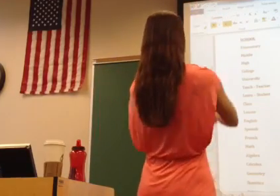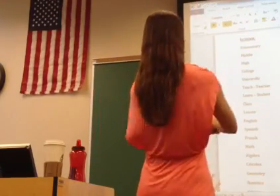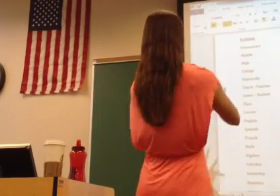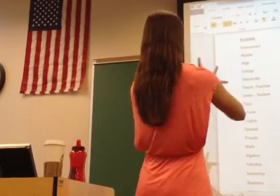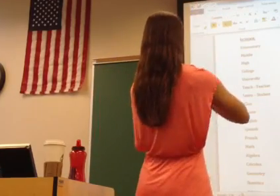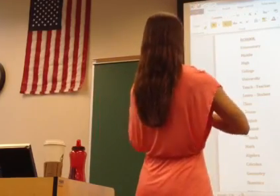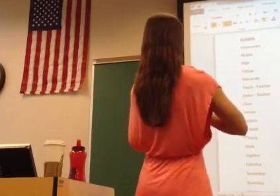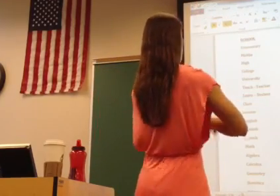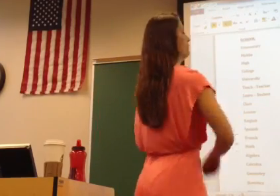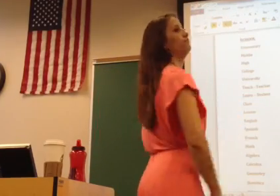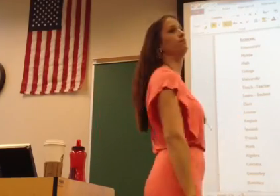borrow.